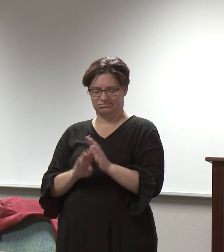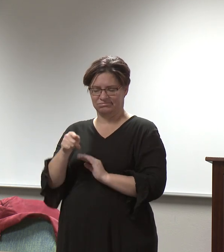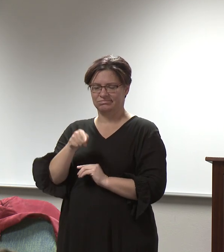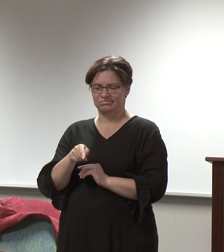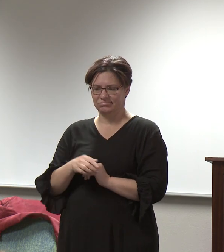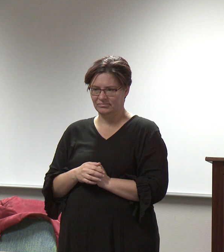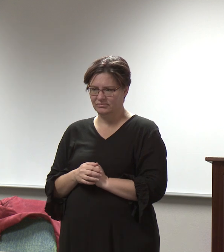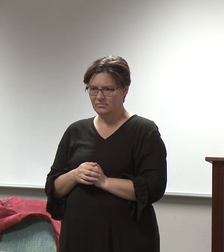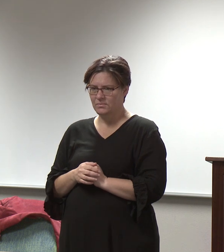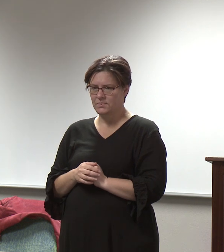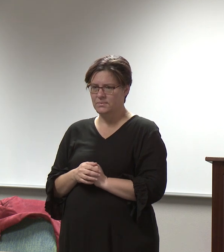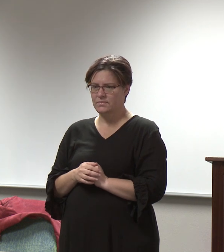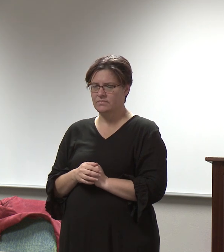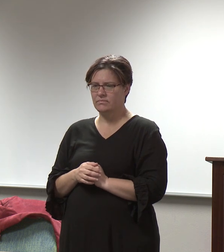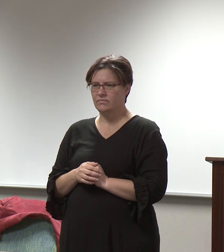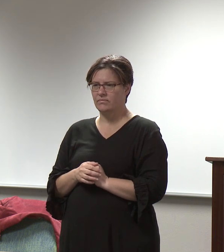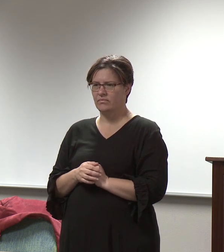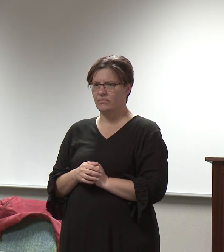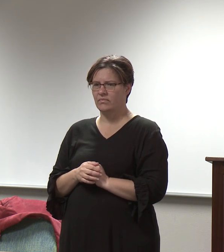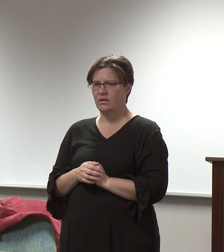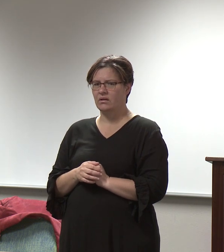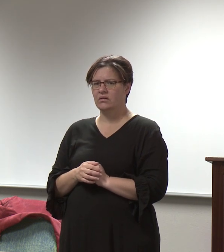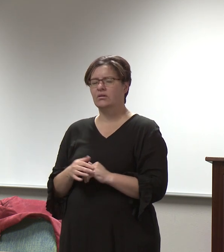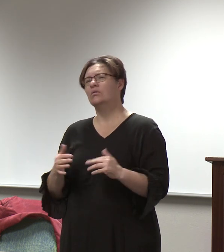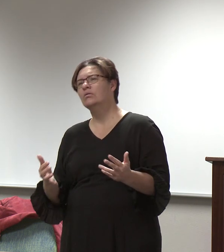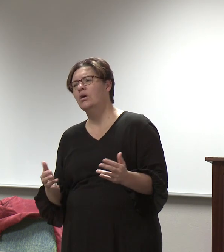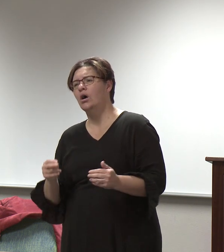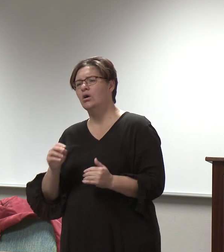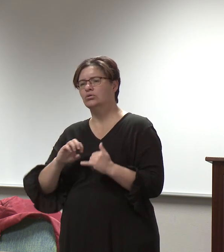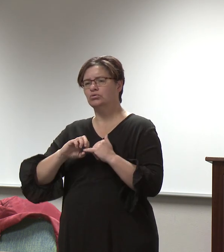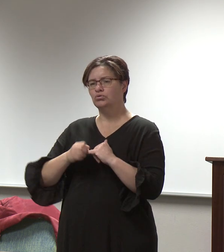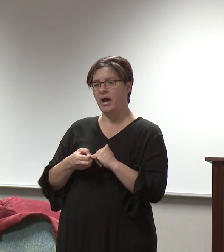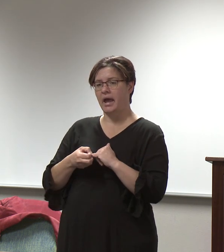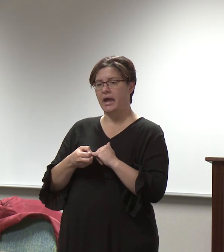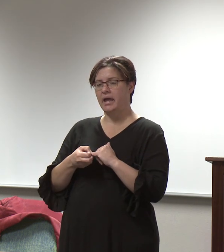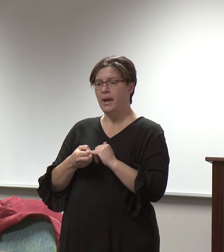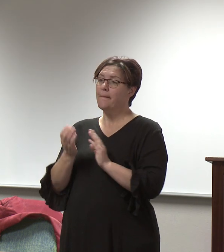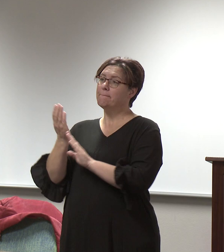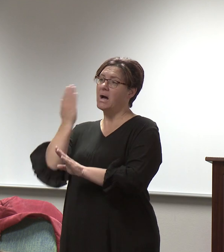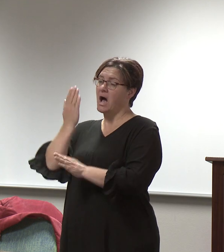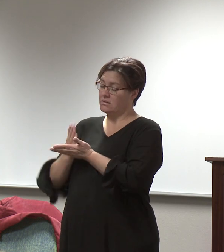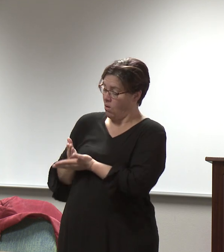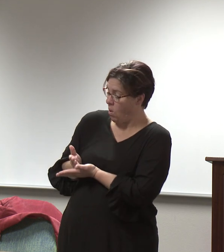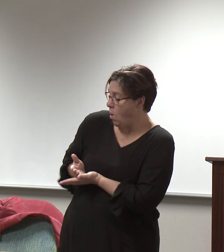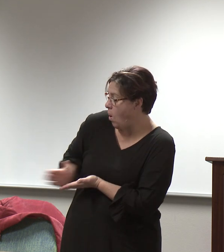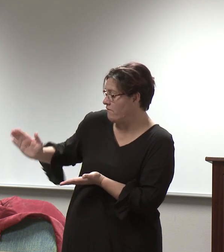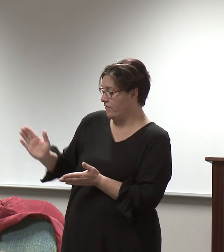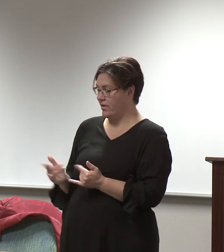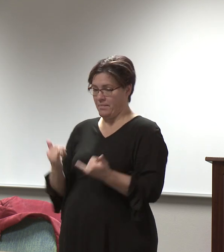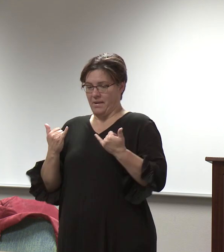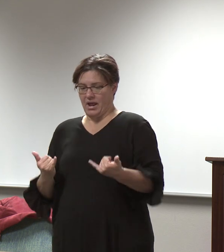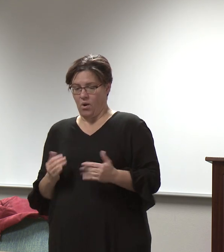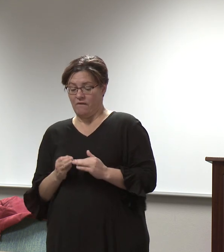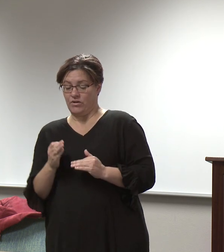So it is not so much that we are trying to undo a past and to build a new present and a